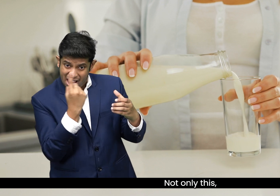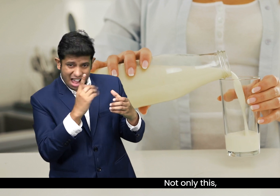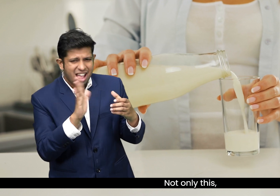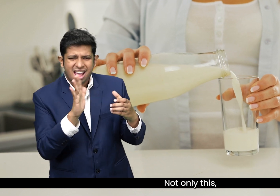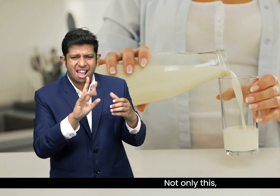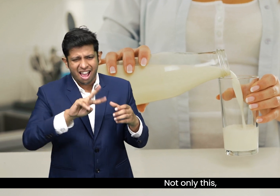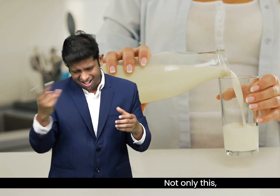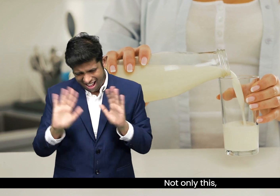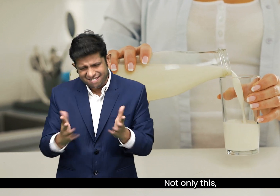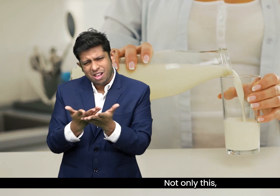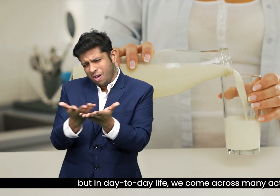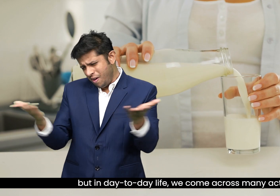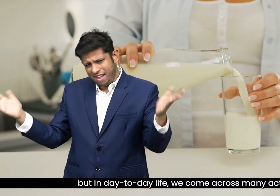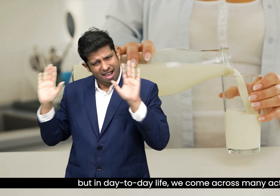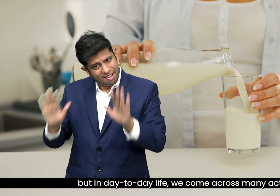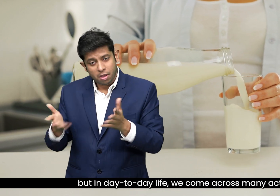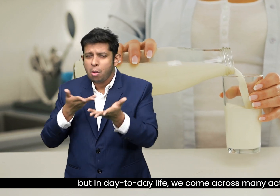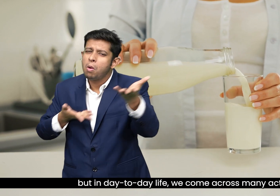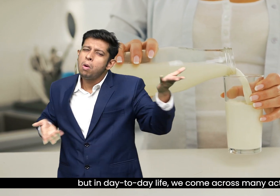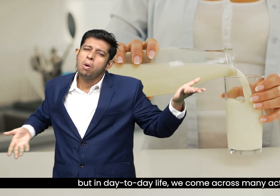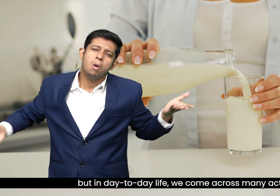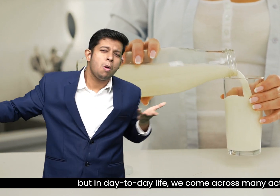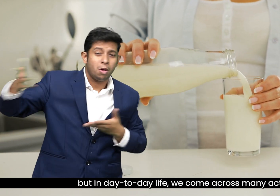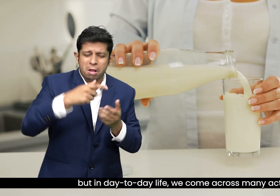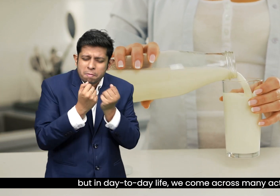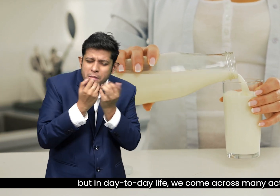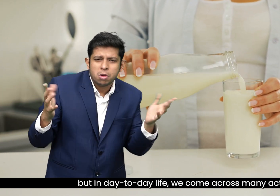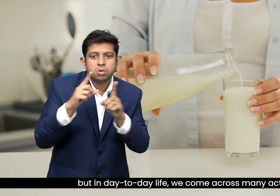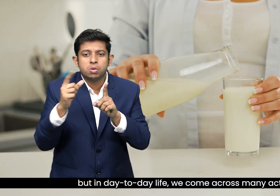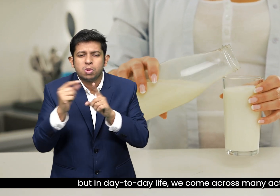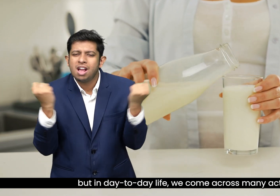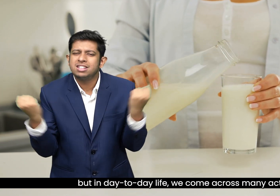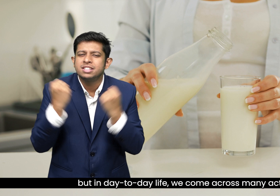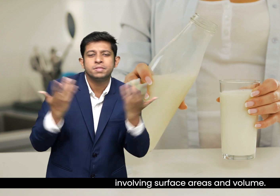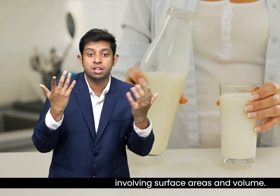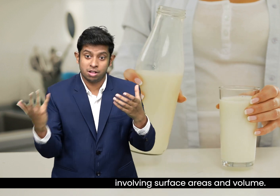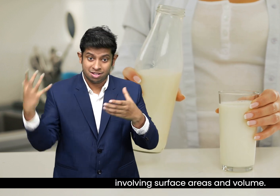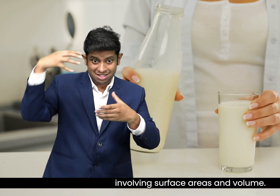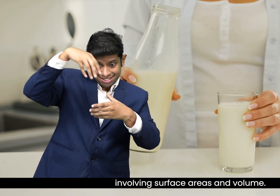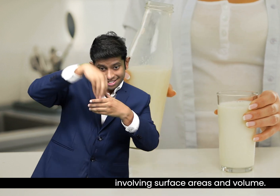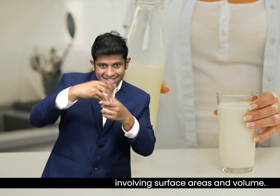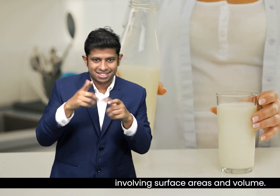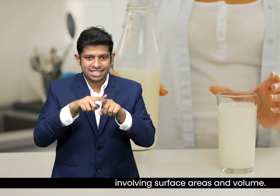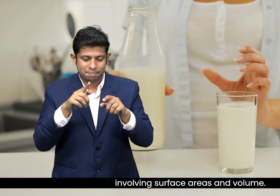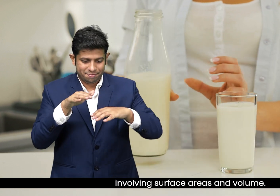Not only this, but in day-to-day life we come across many activities involving surface areas and